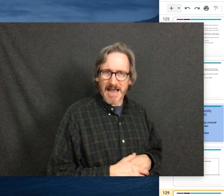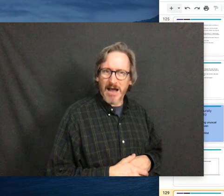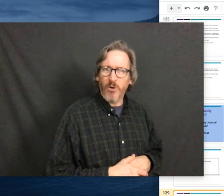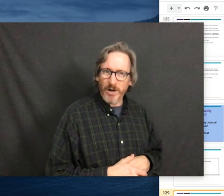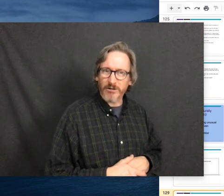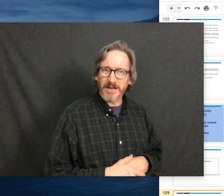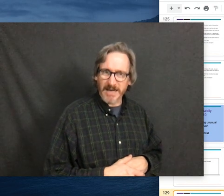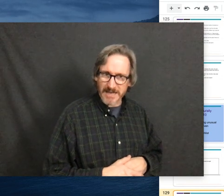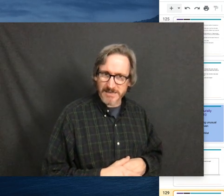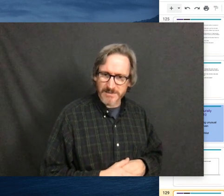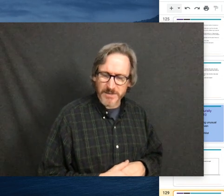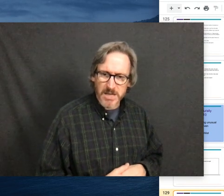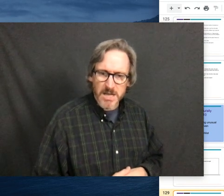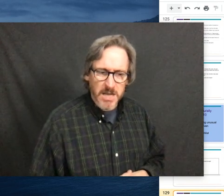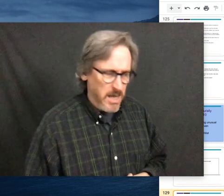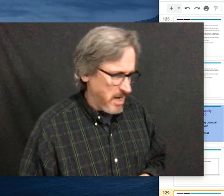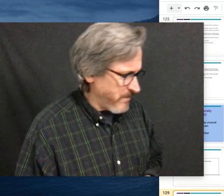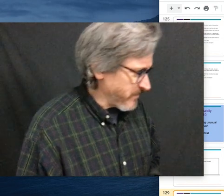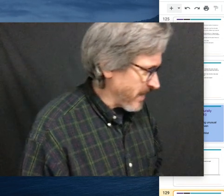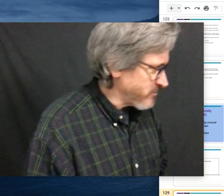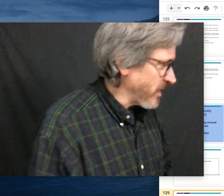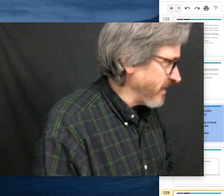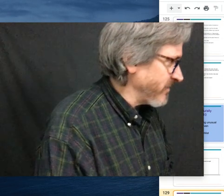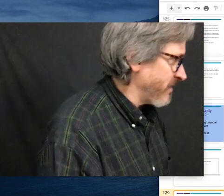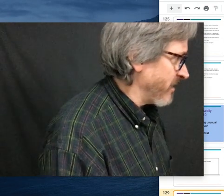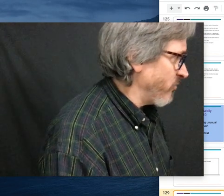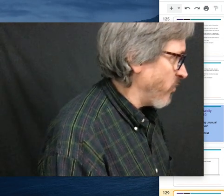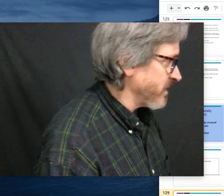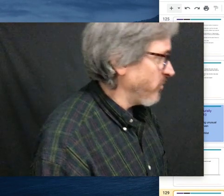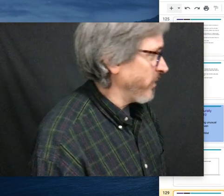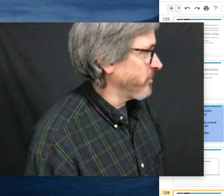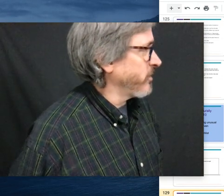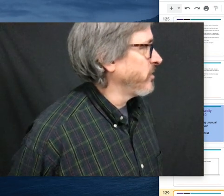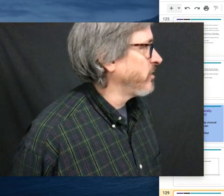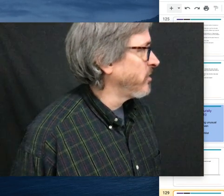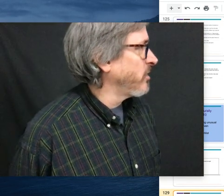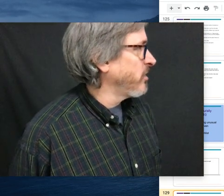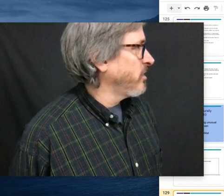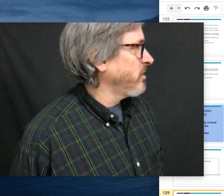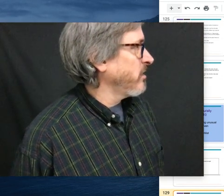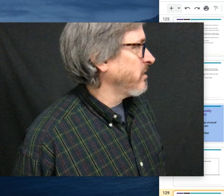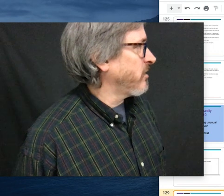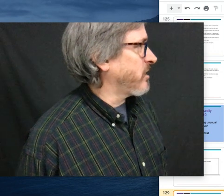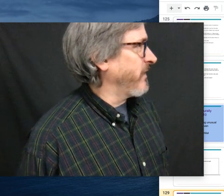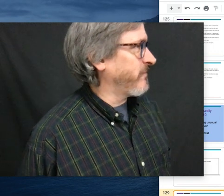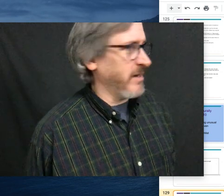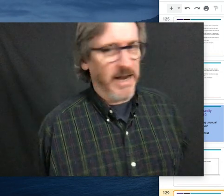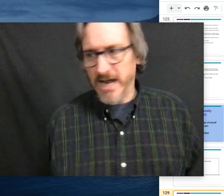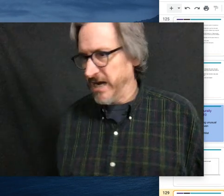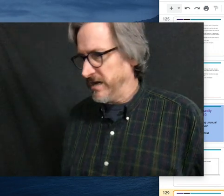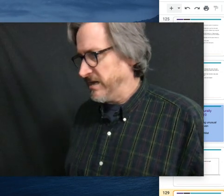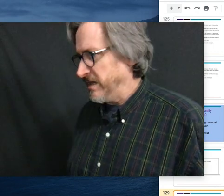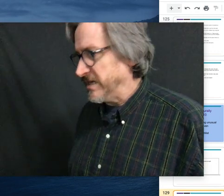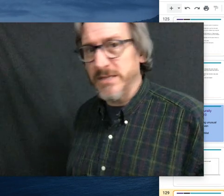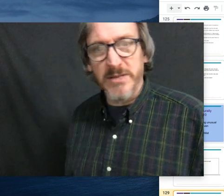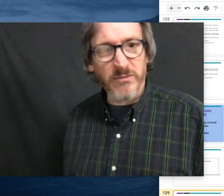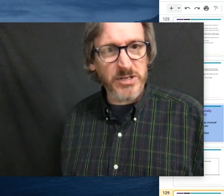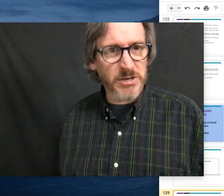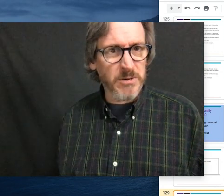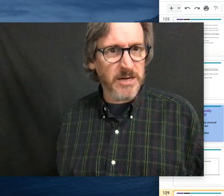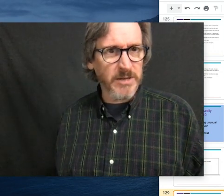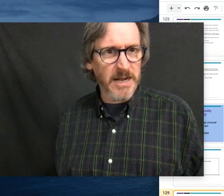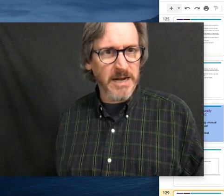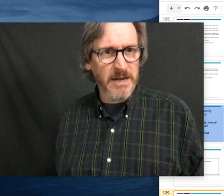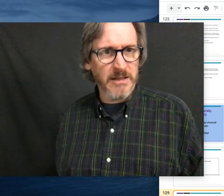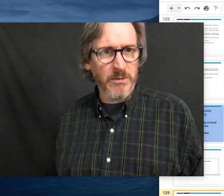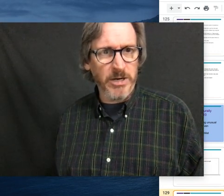just how weird it is. And I'm trying to even think of what a weird gift I got. This has been the first year where I